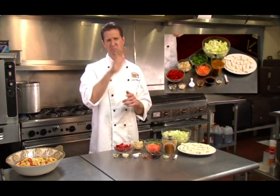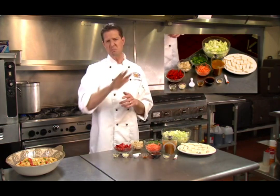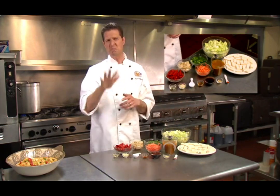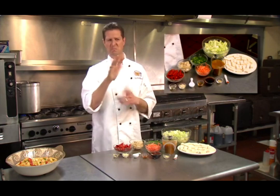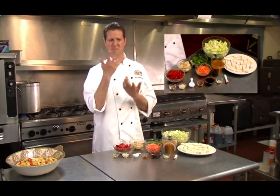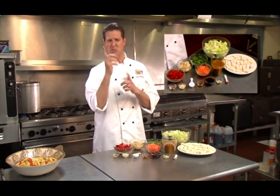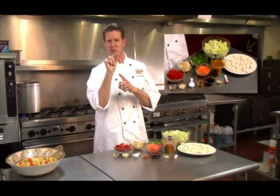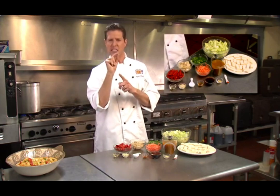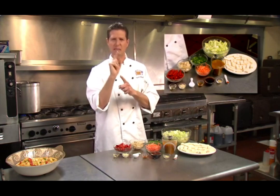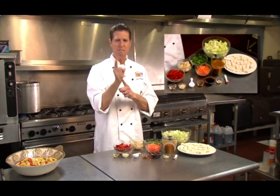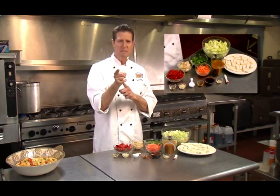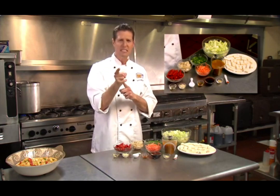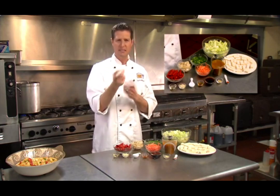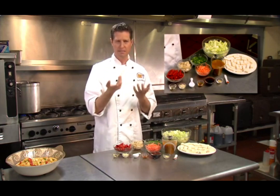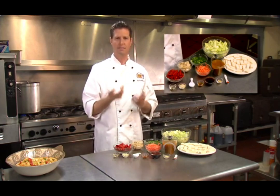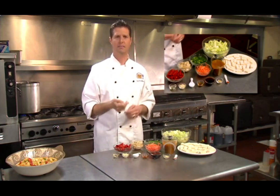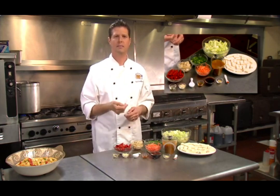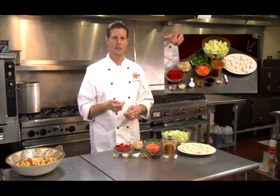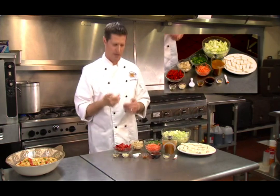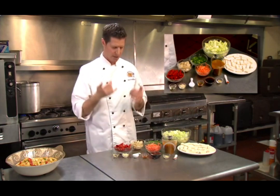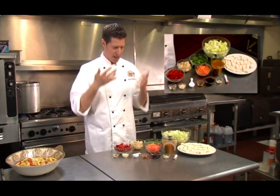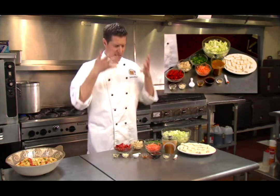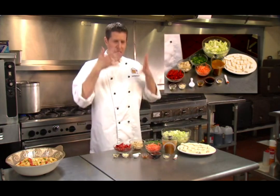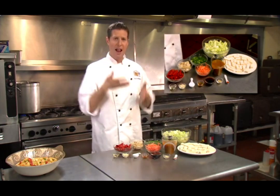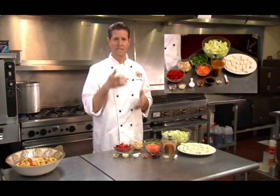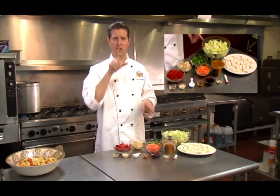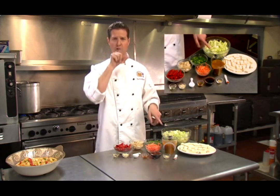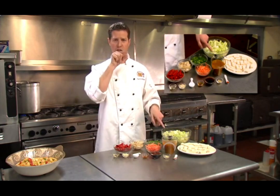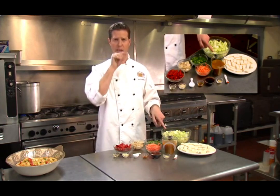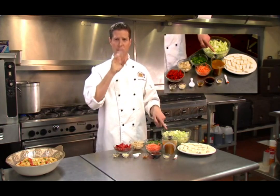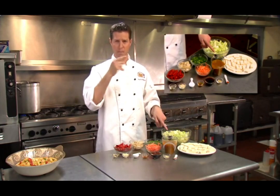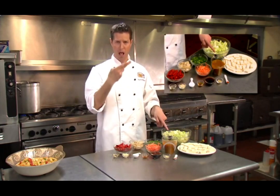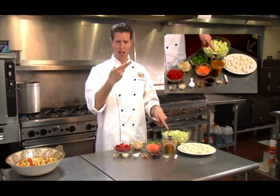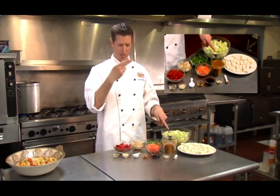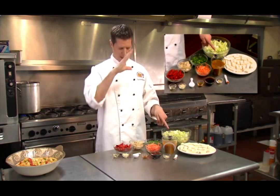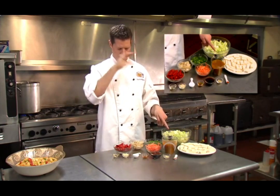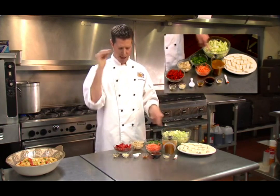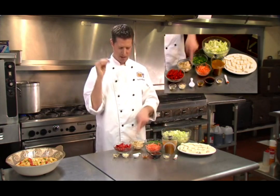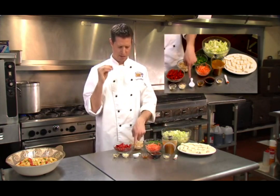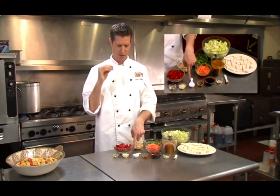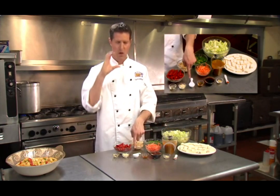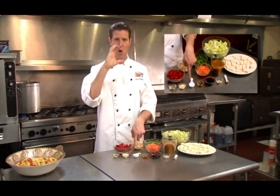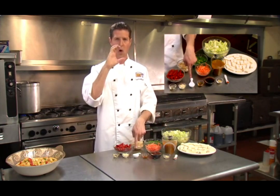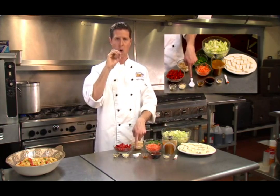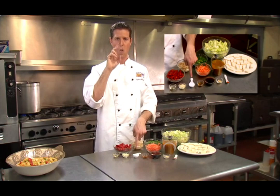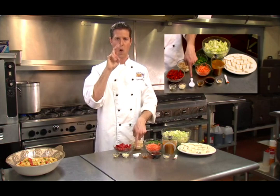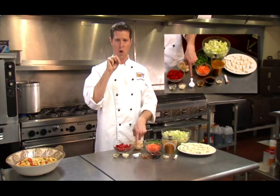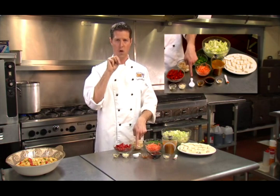Leave aside for approximately 20 minutes. Combine the remaining chicken broth and the cornstarch.